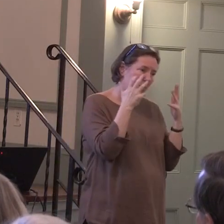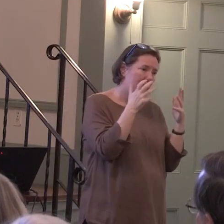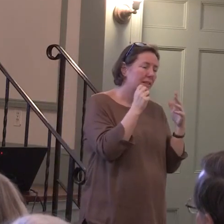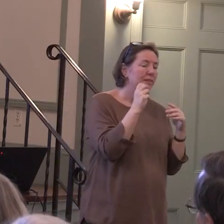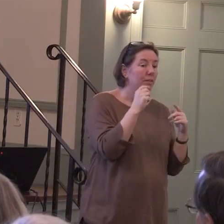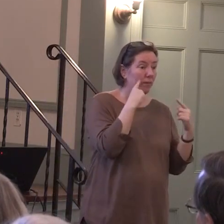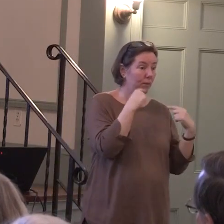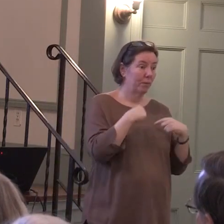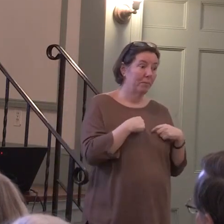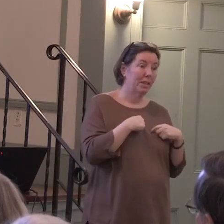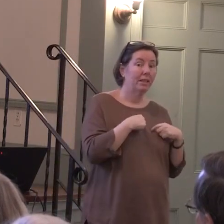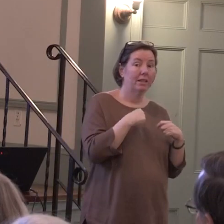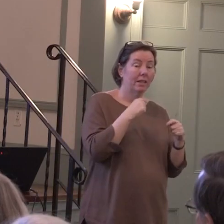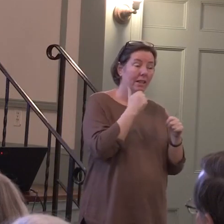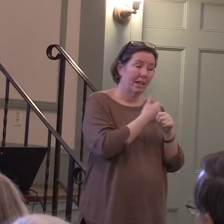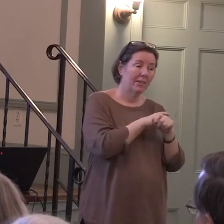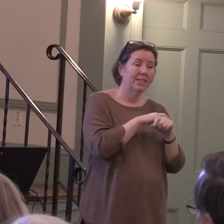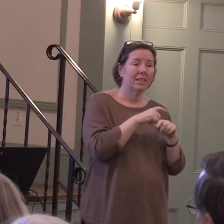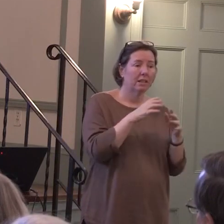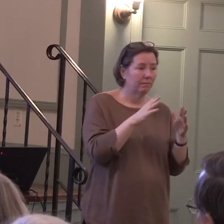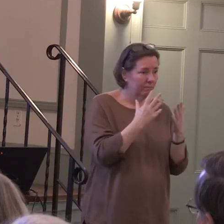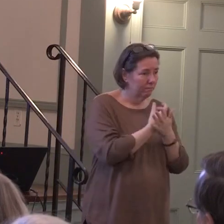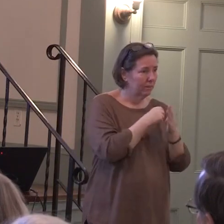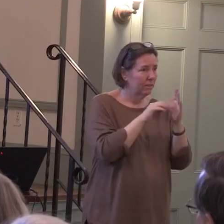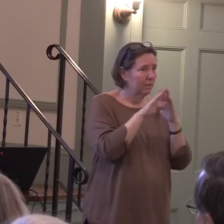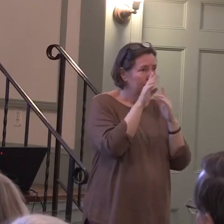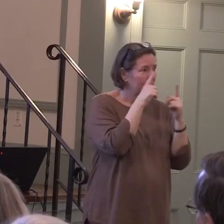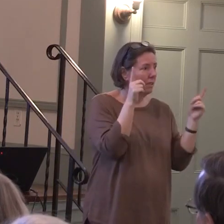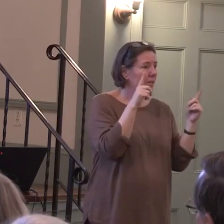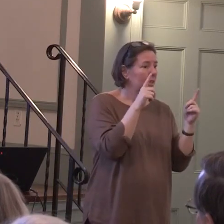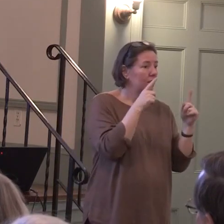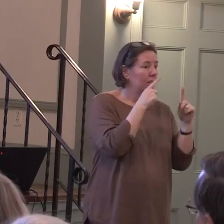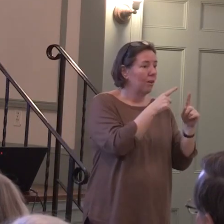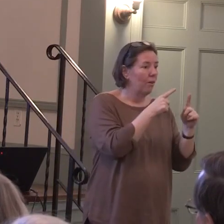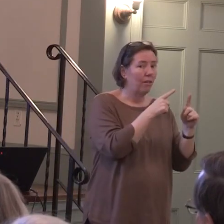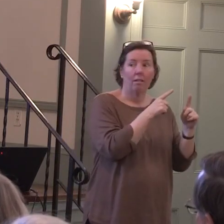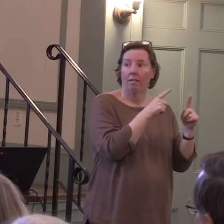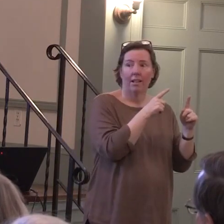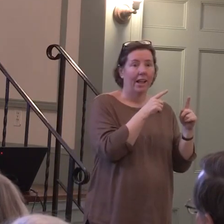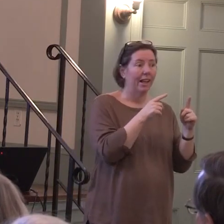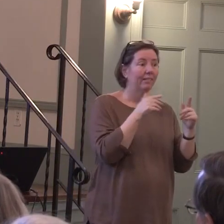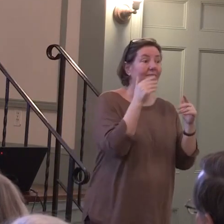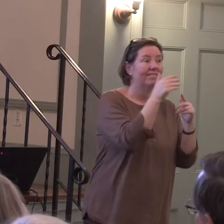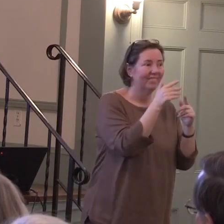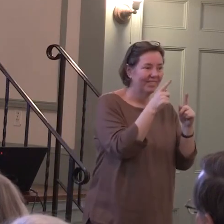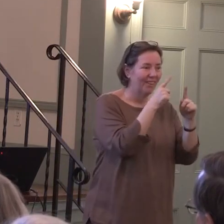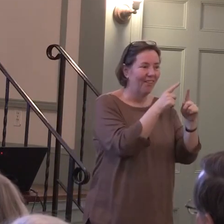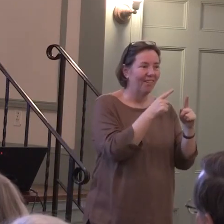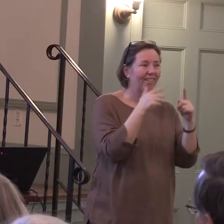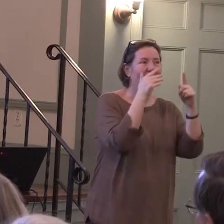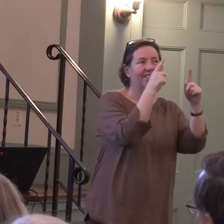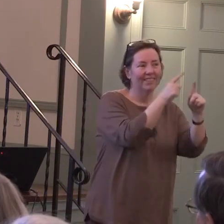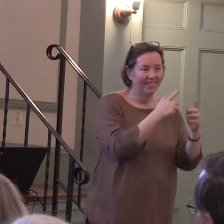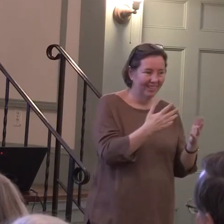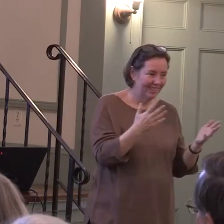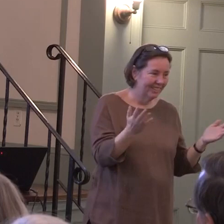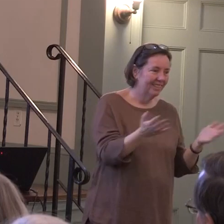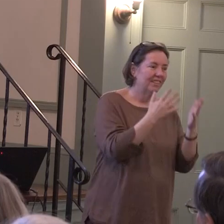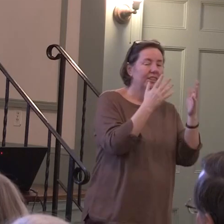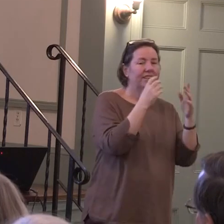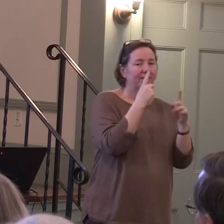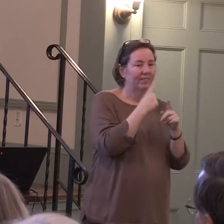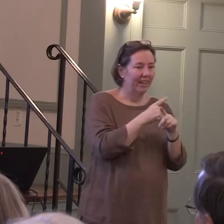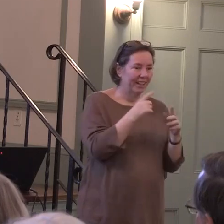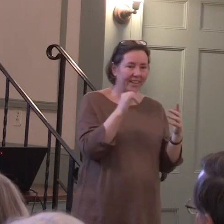And me for one, every time we accomplish a goal, I move it out. So we never do it. That's what I